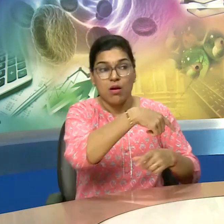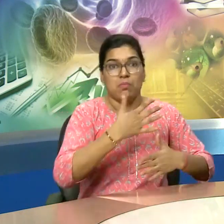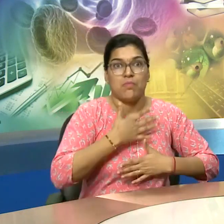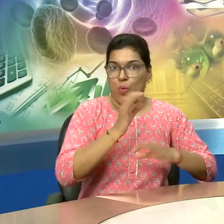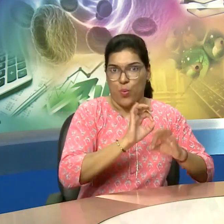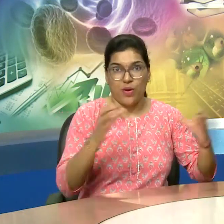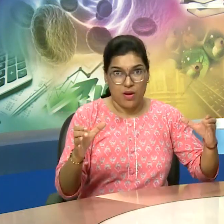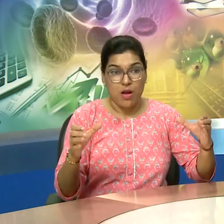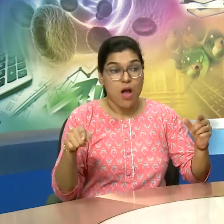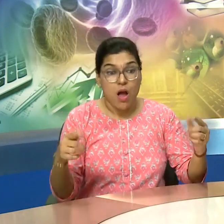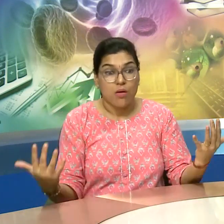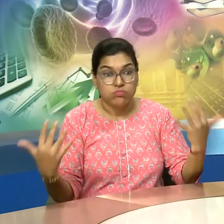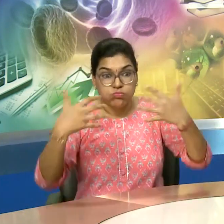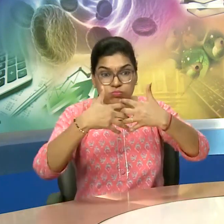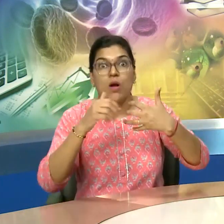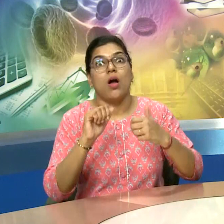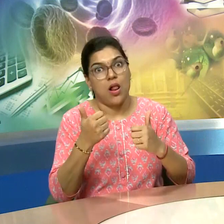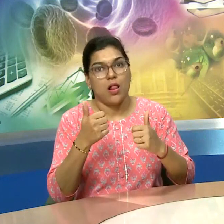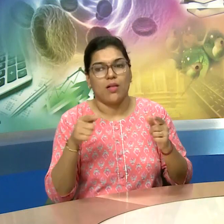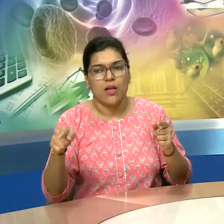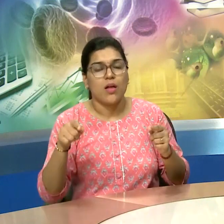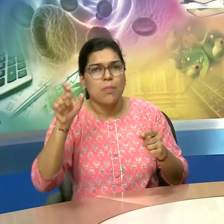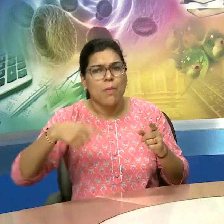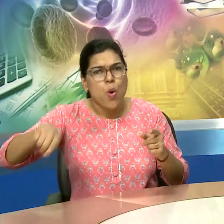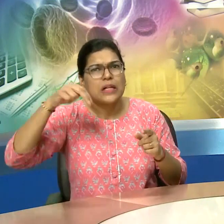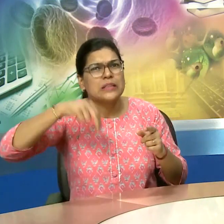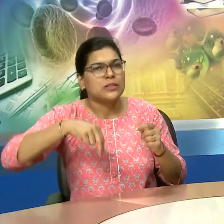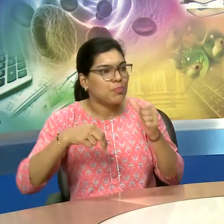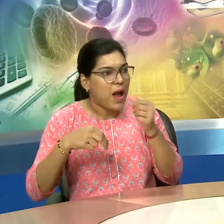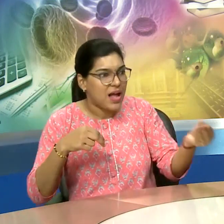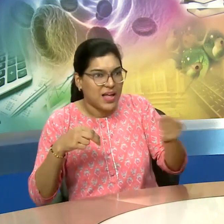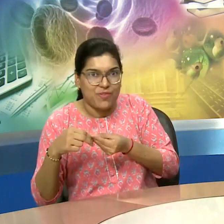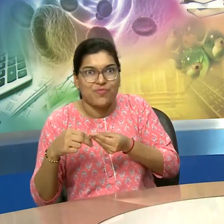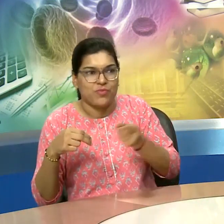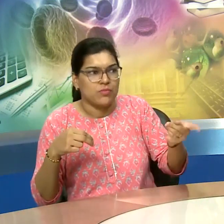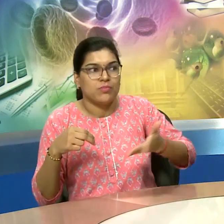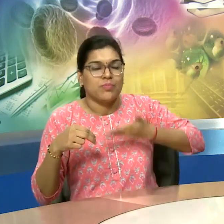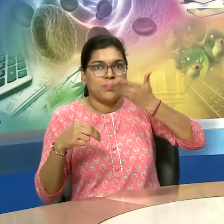well, and smooth life is going on naturally.